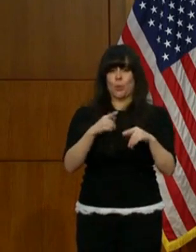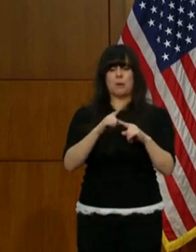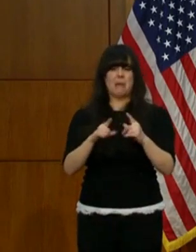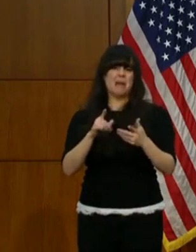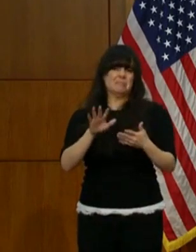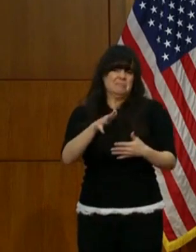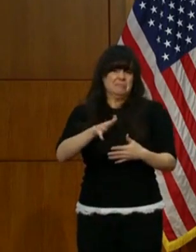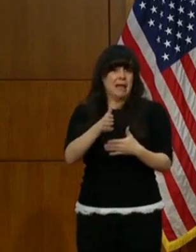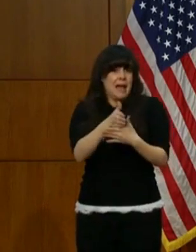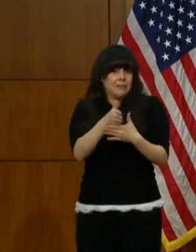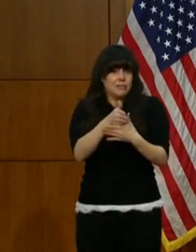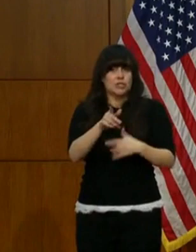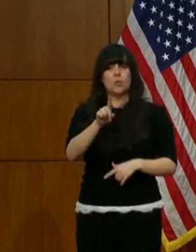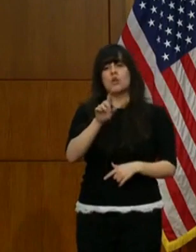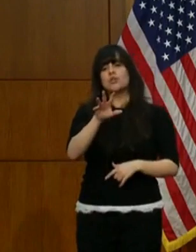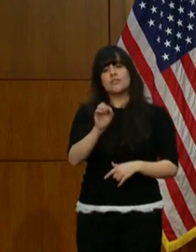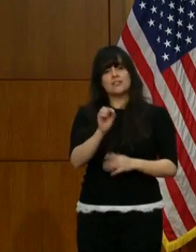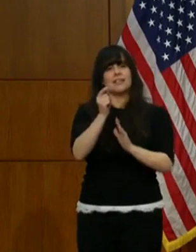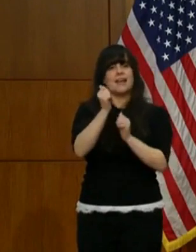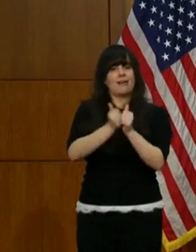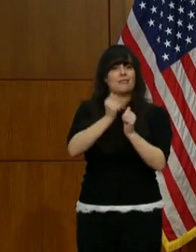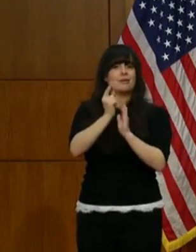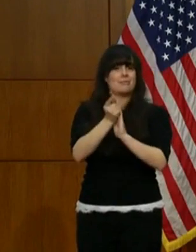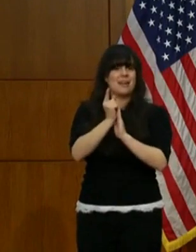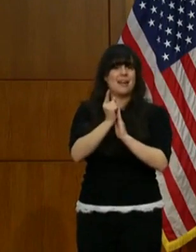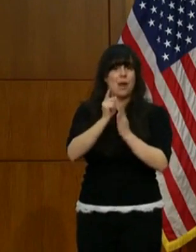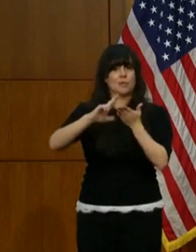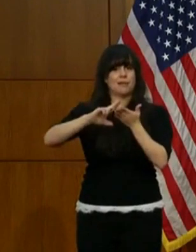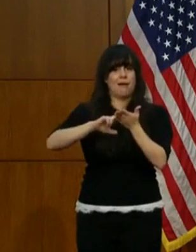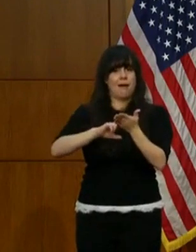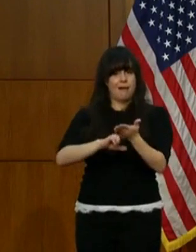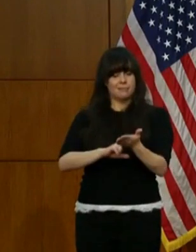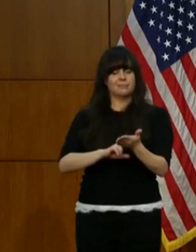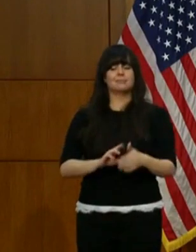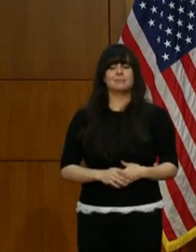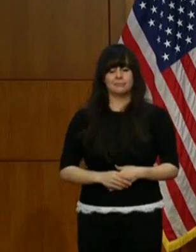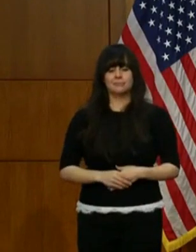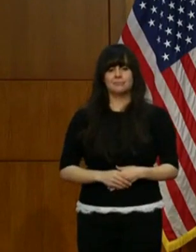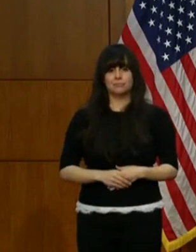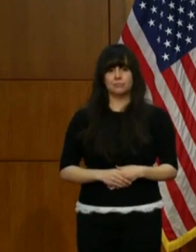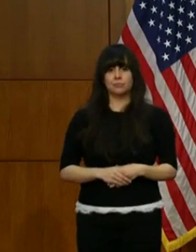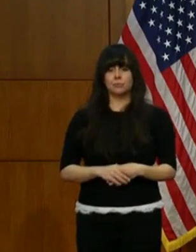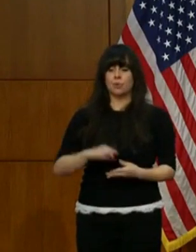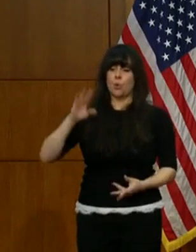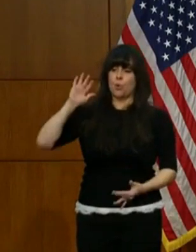150 registrations per minute. All told,